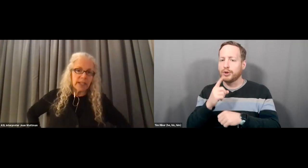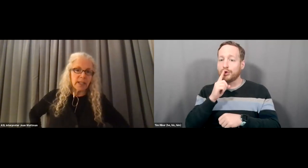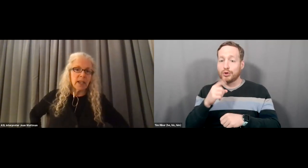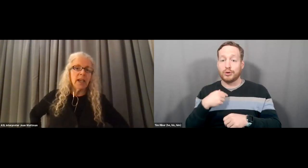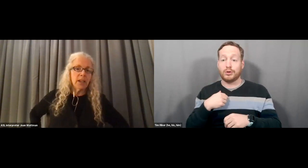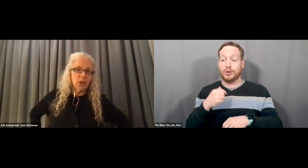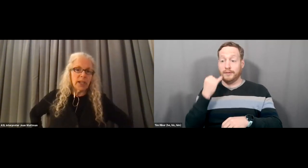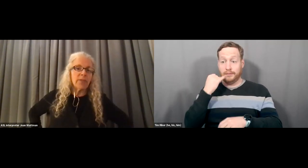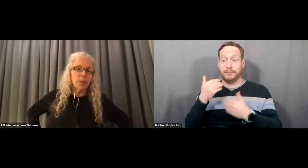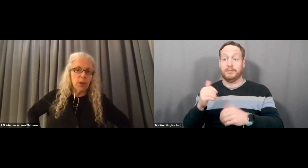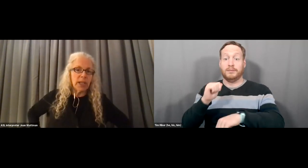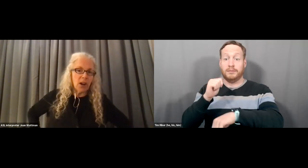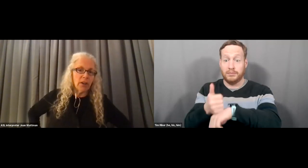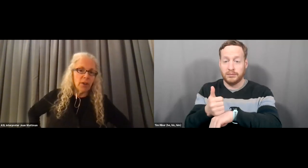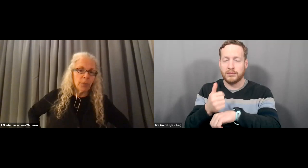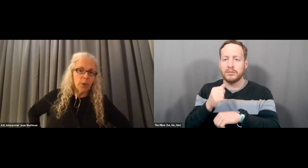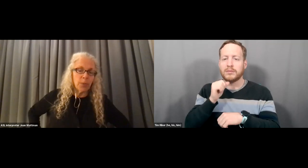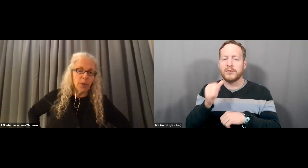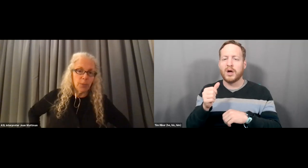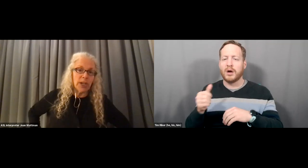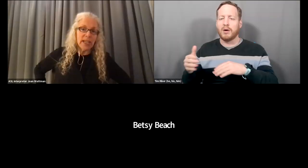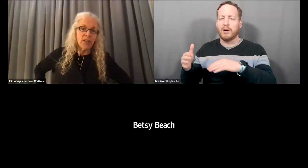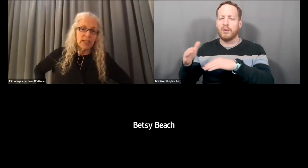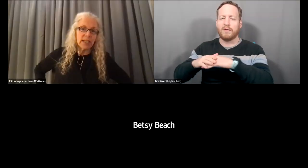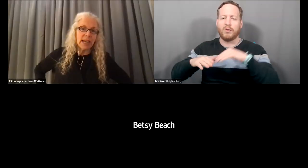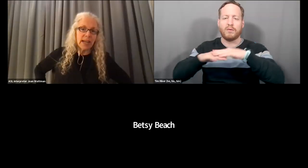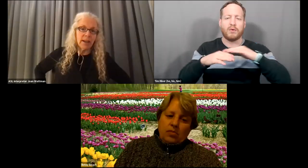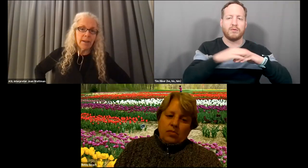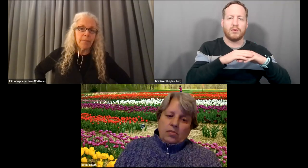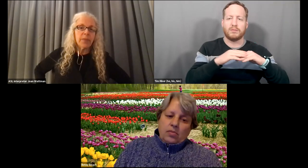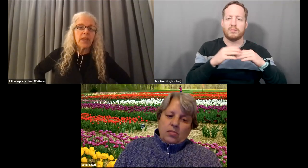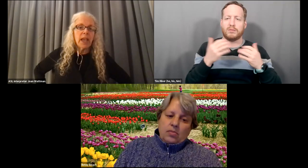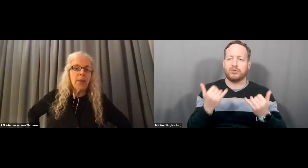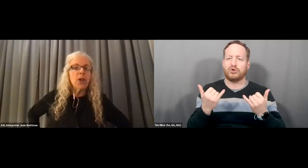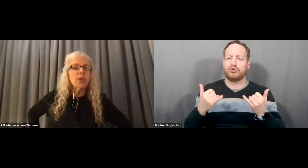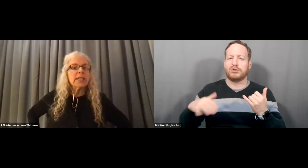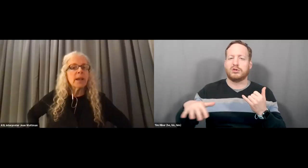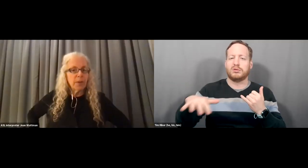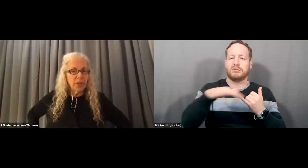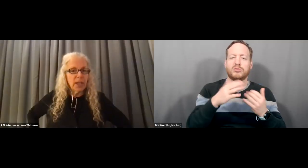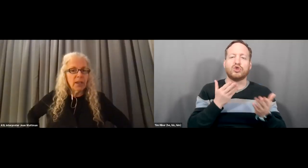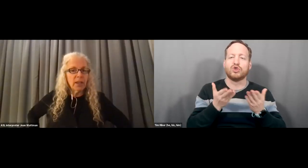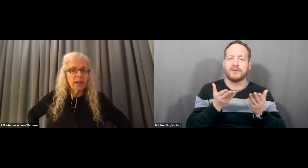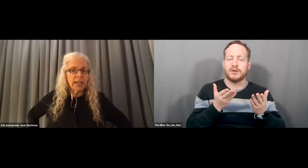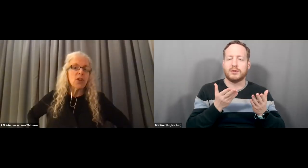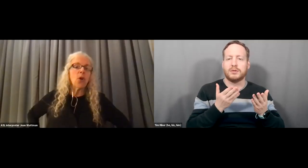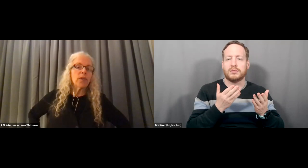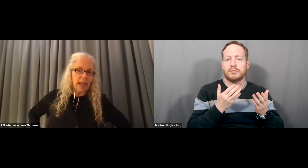services to the deaf community and the hard of hearing community here in the state. And we know that some of the things are